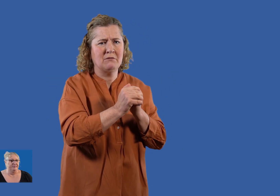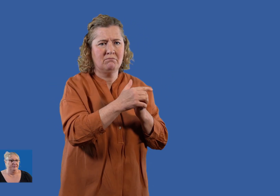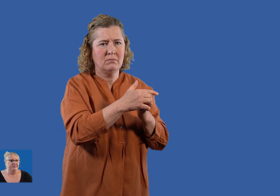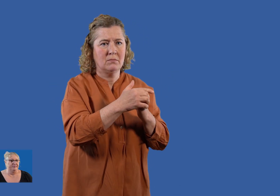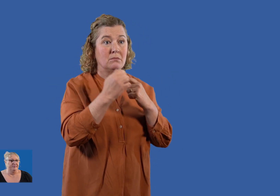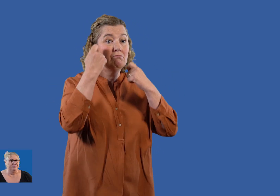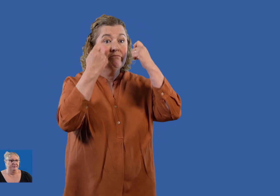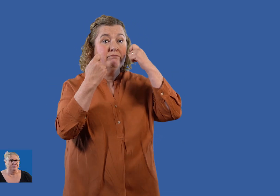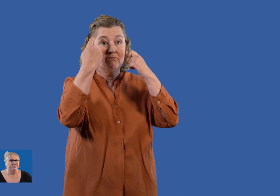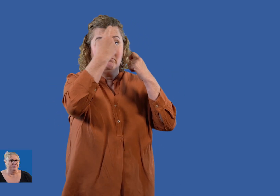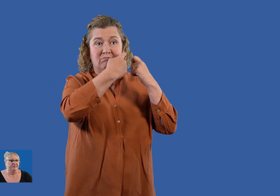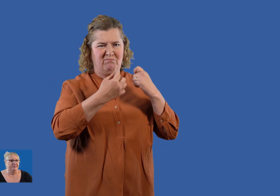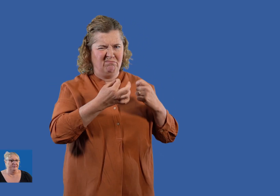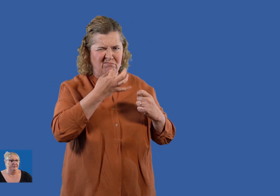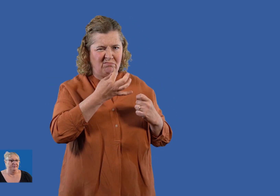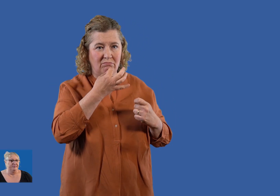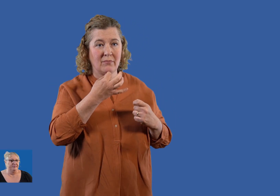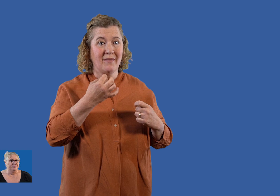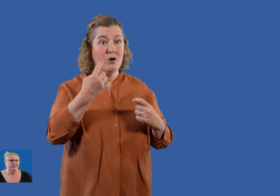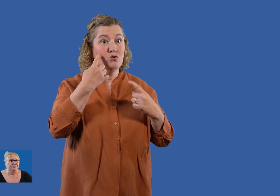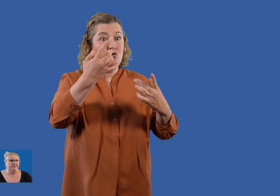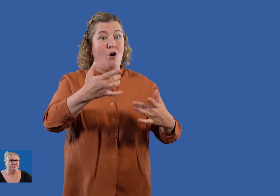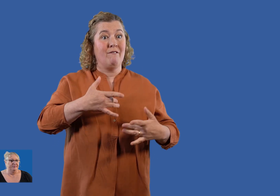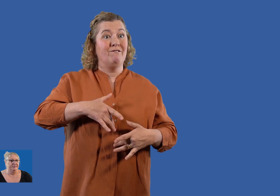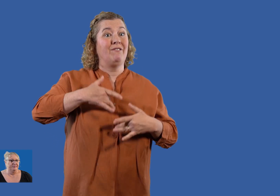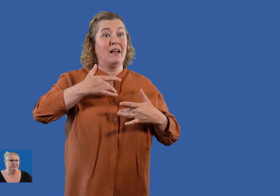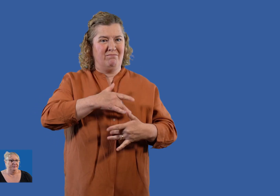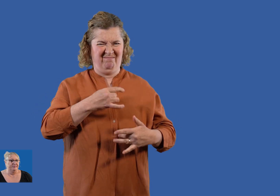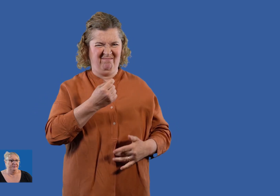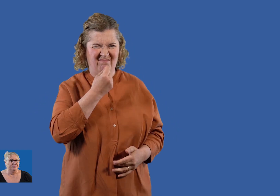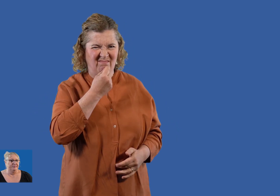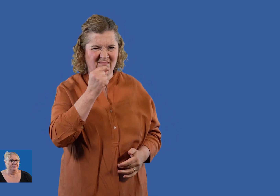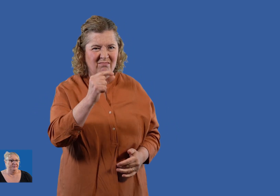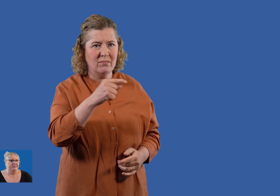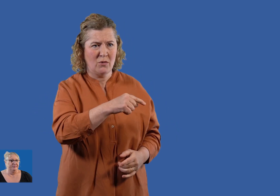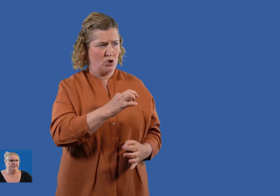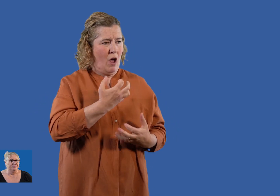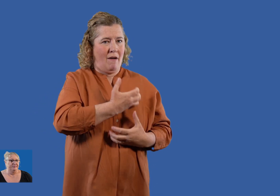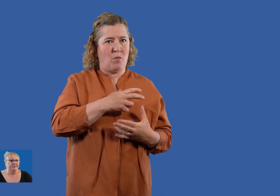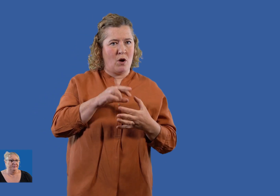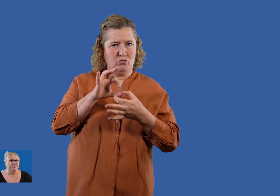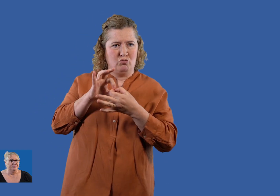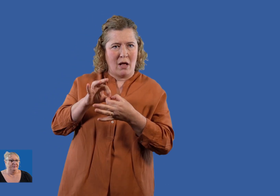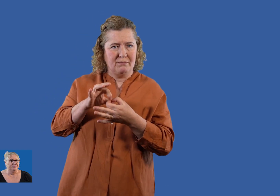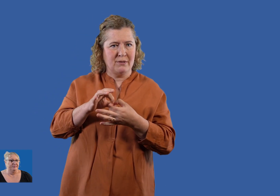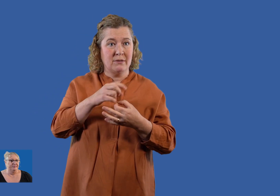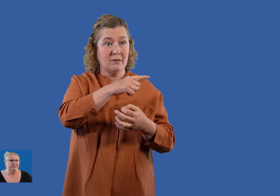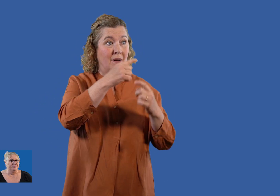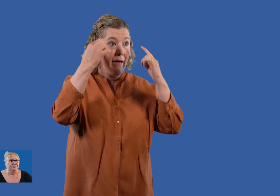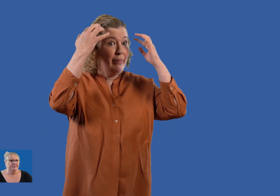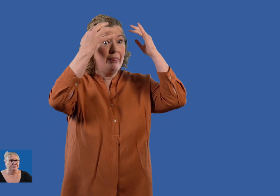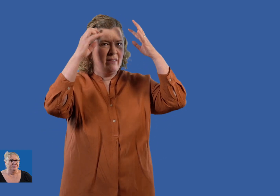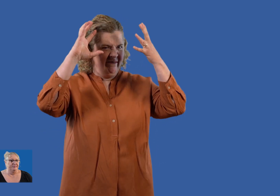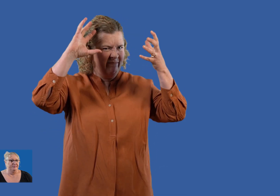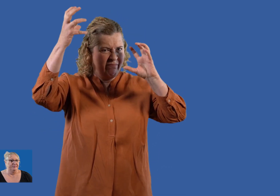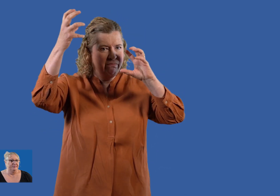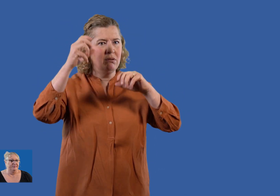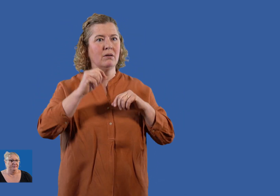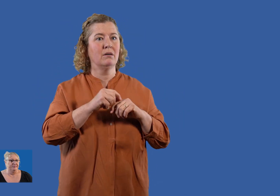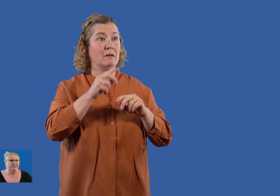relationships, limited range of emotional facial expressions, and acute discomfort in close relationships, distortion in their thinking or